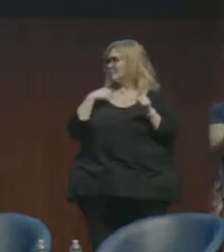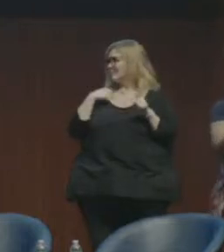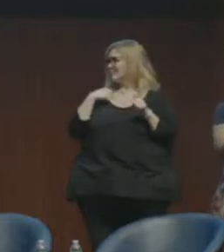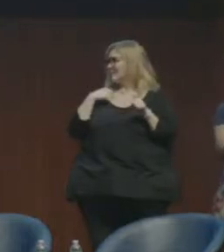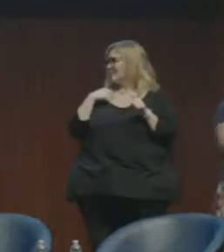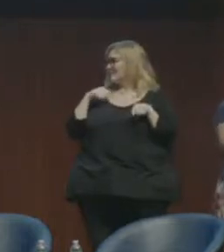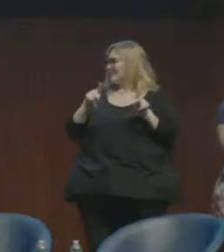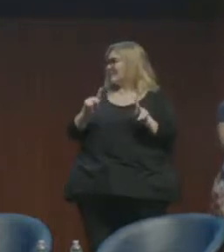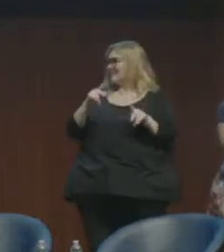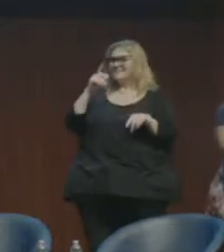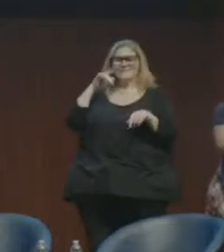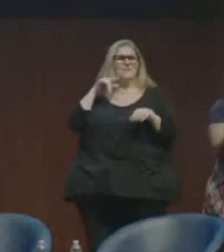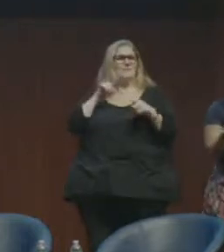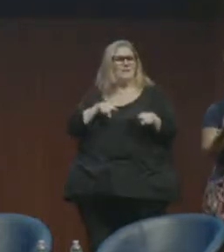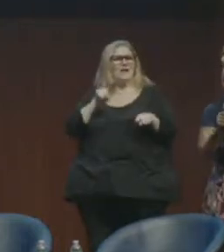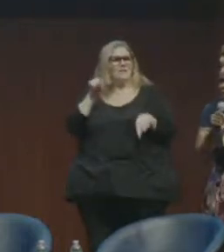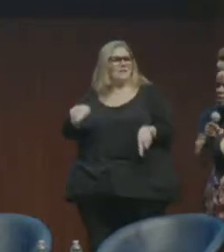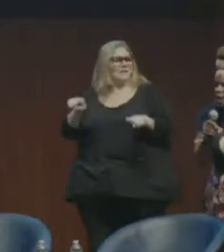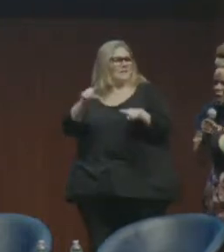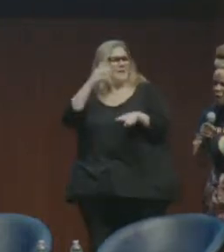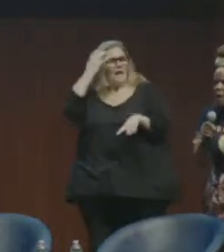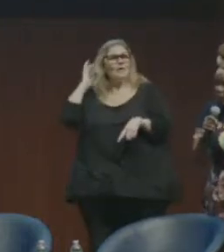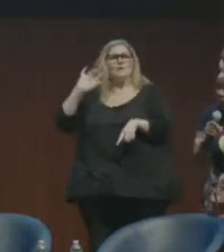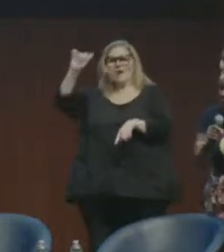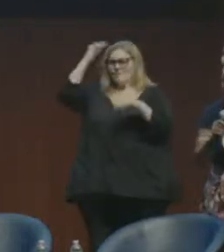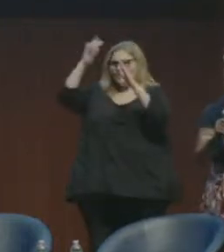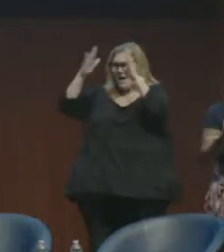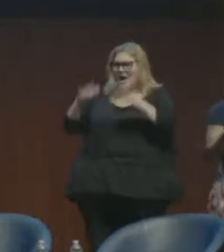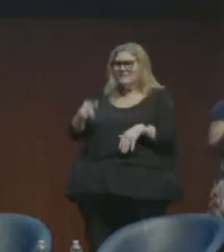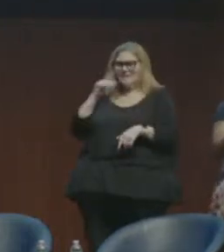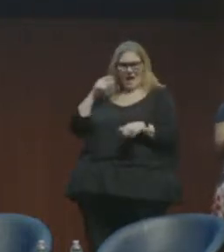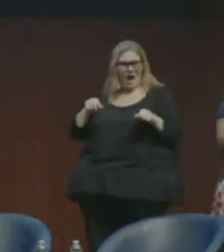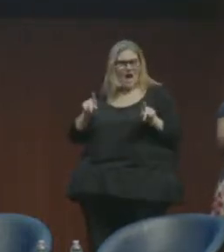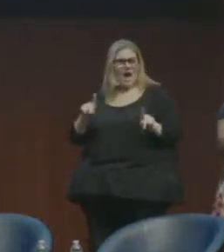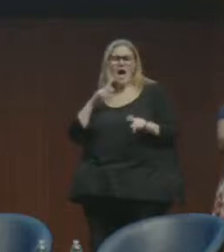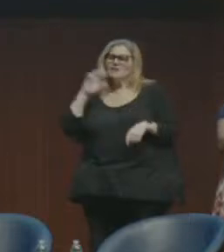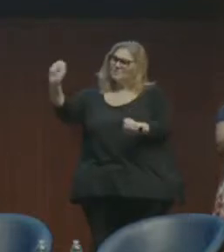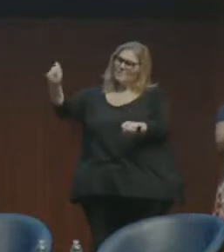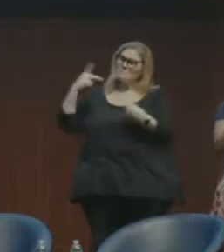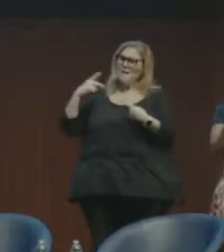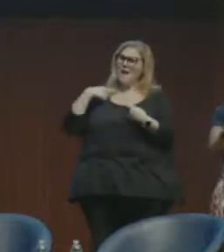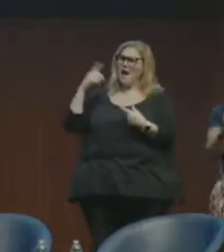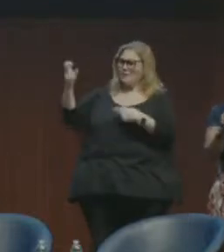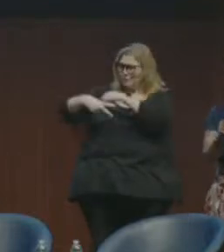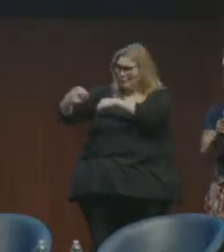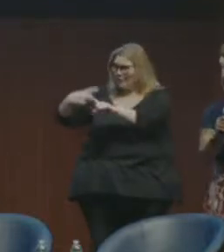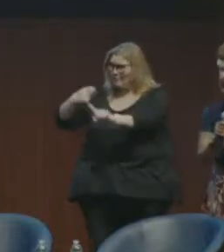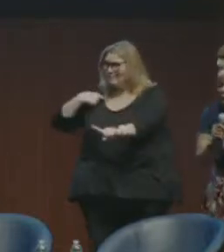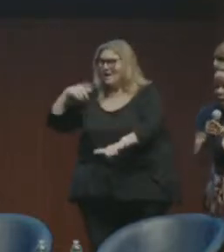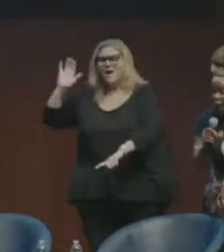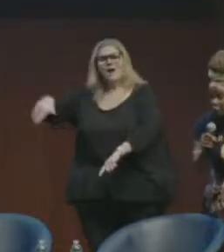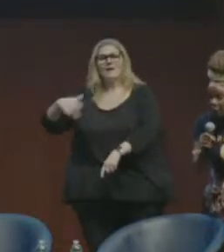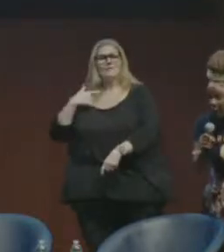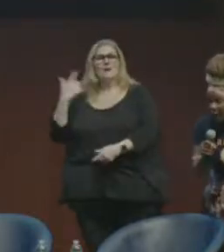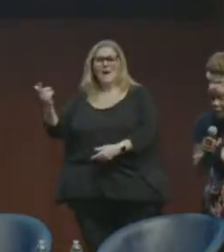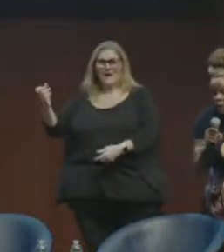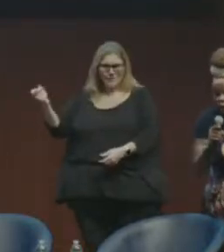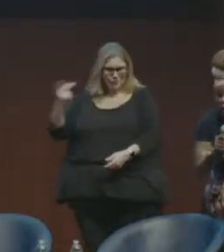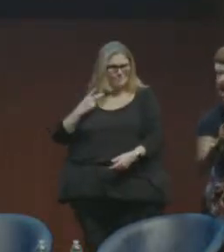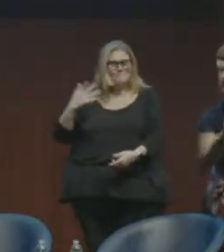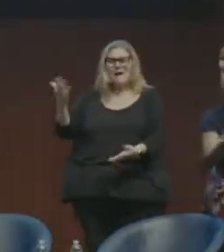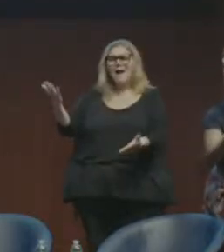I went down to the governor's house and I took back what she stole from me. I took